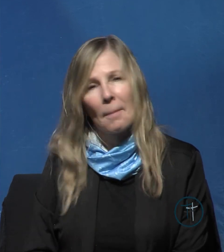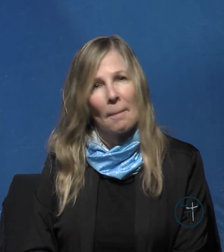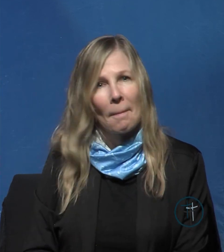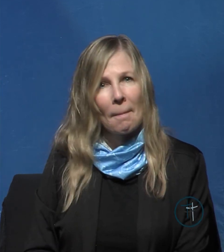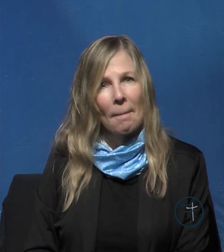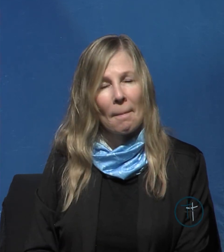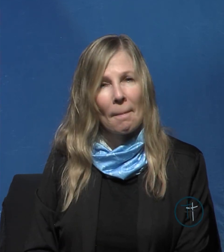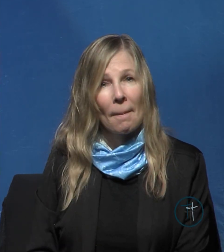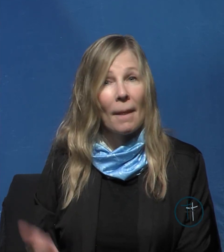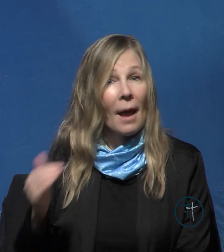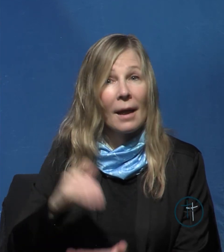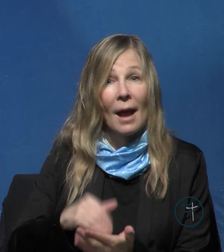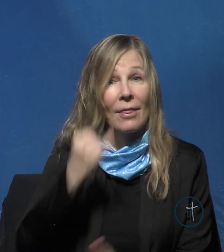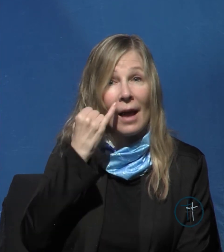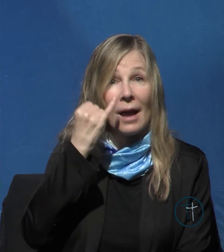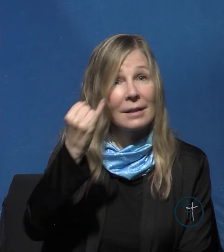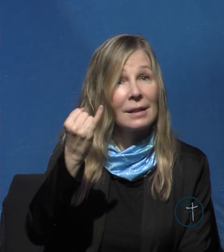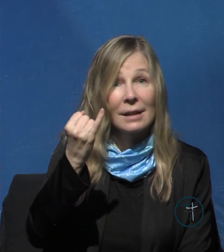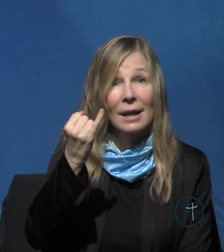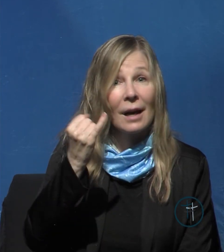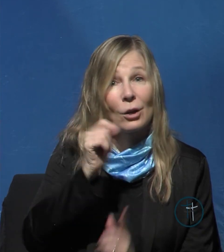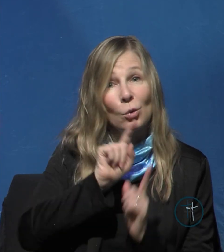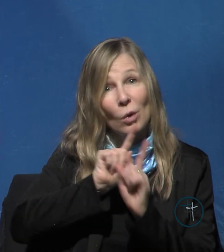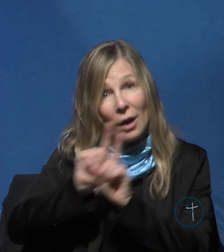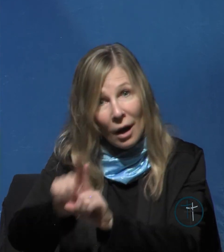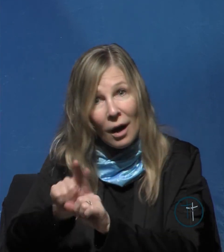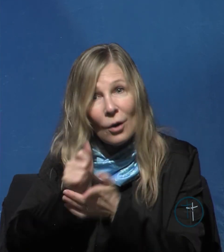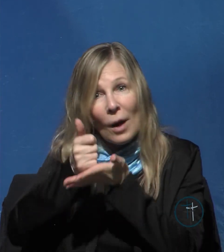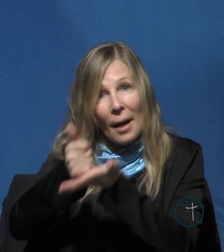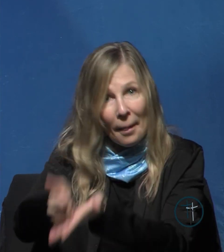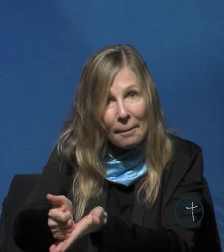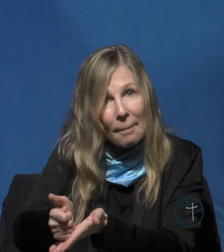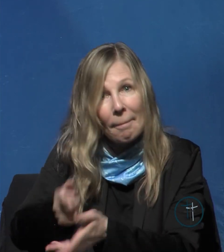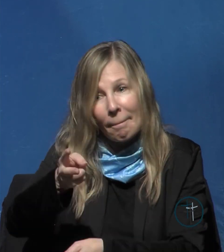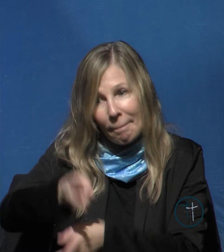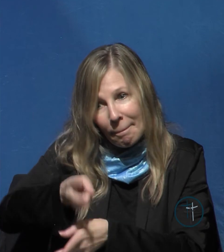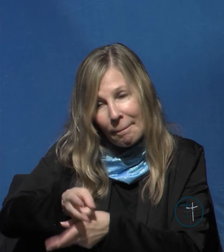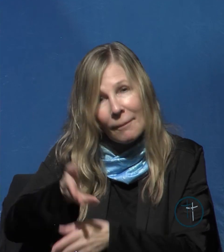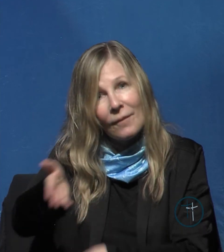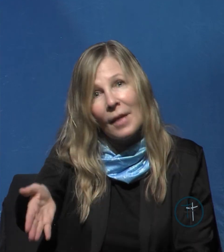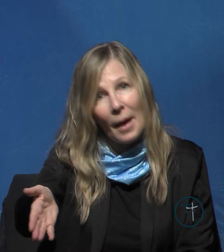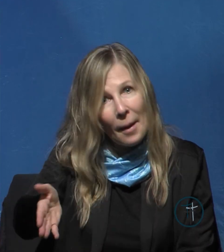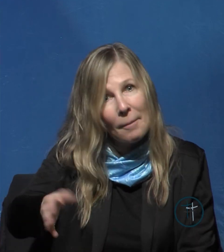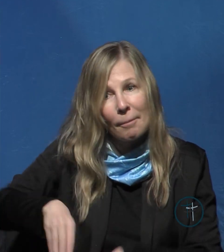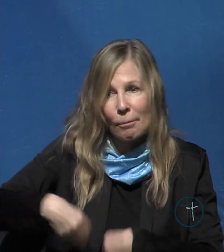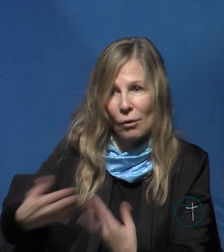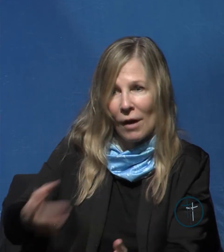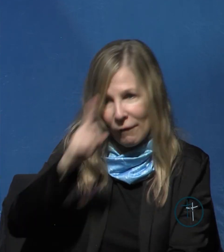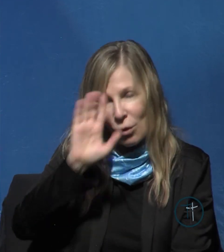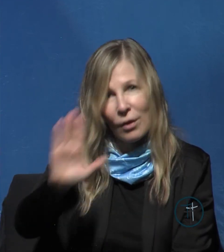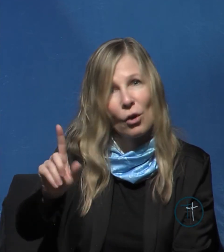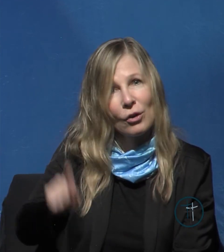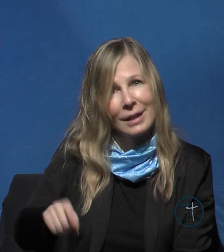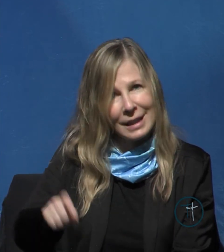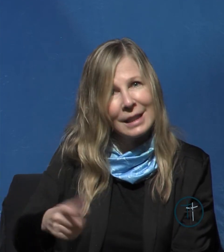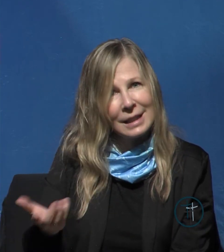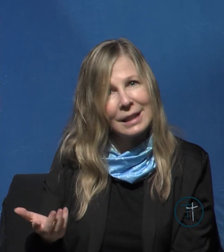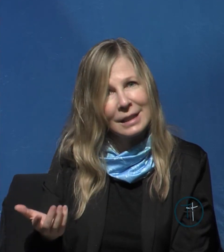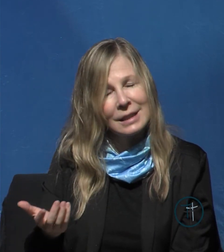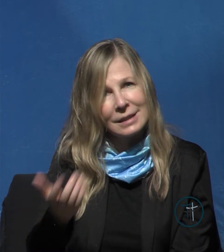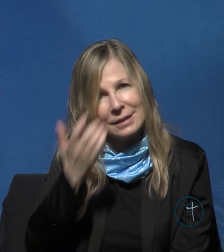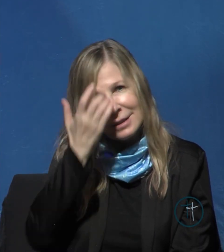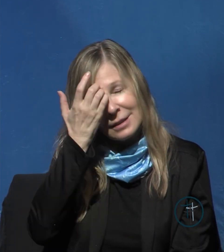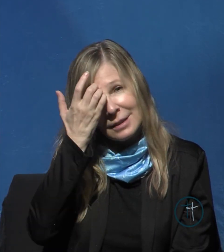Again, the idea would be we would come alongside them and help them and care for them and provide for their needs